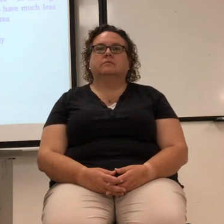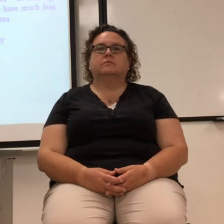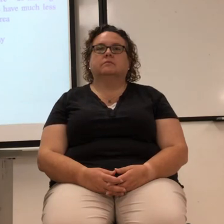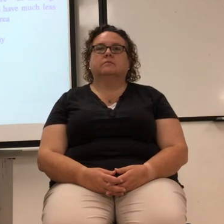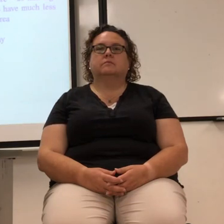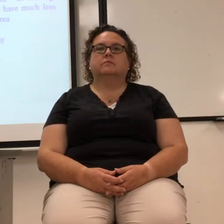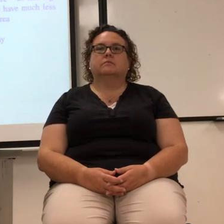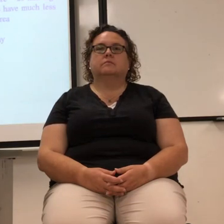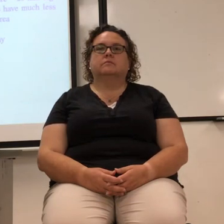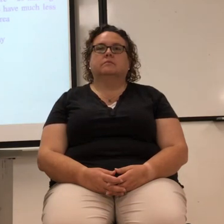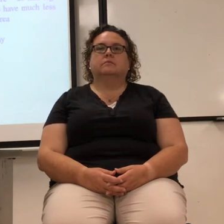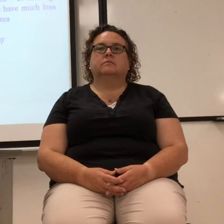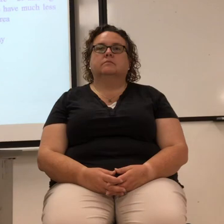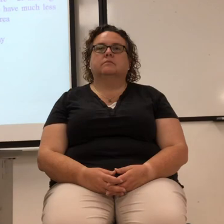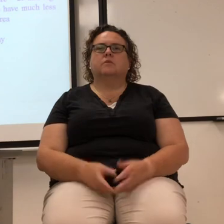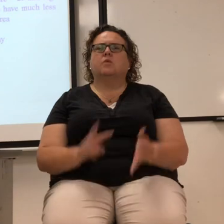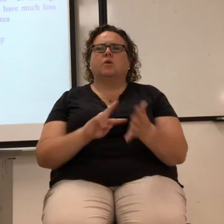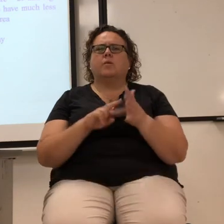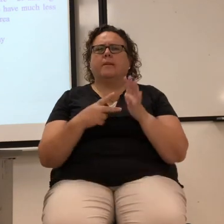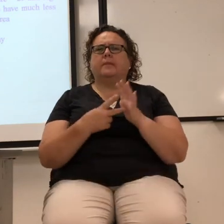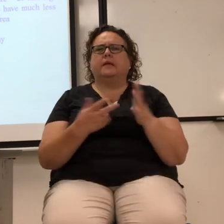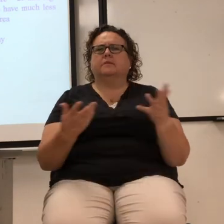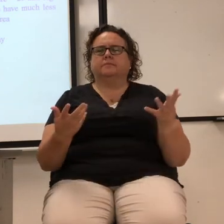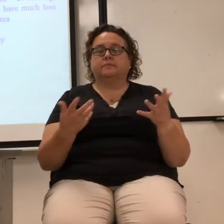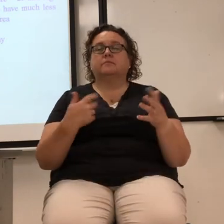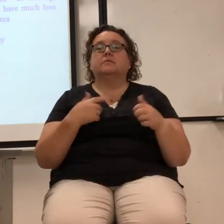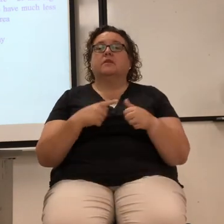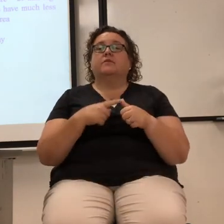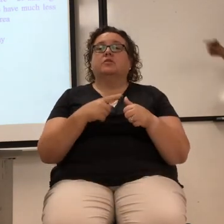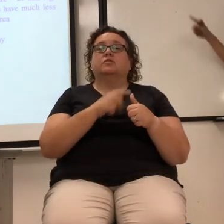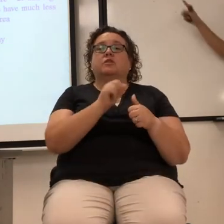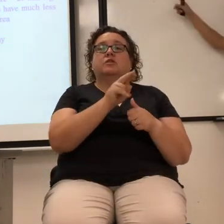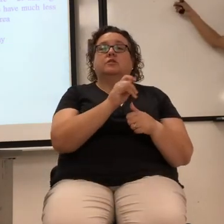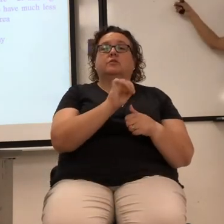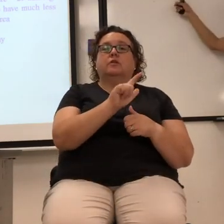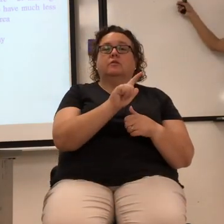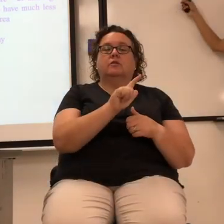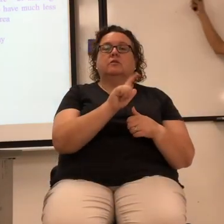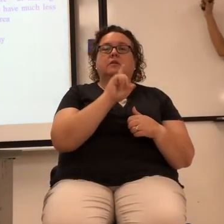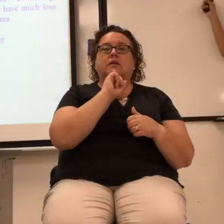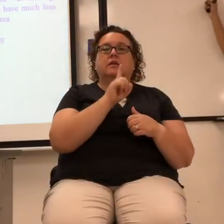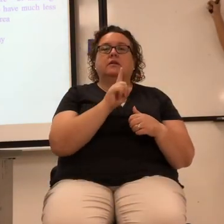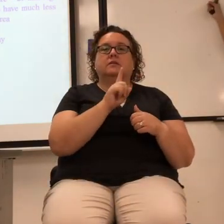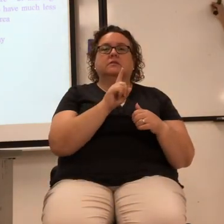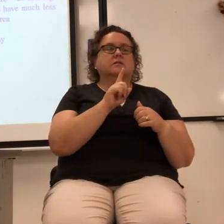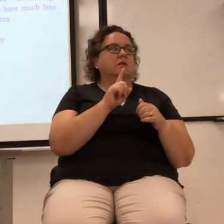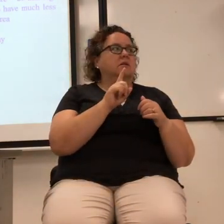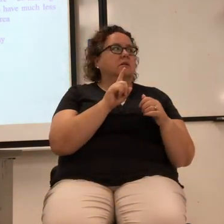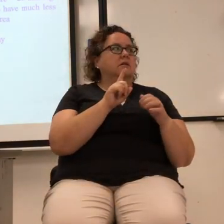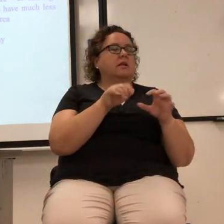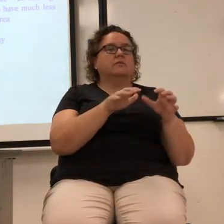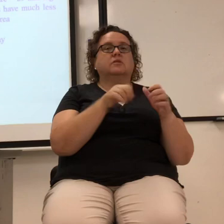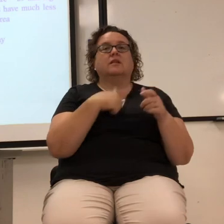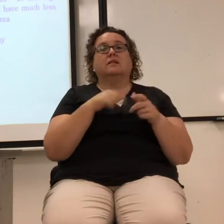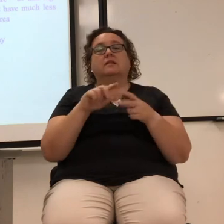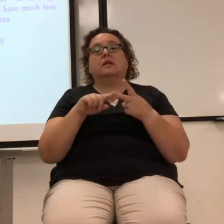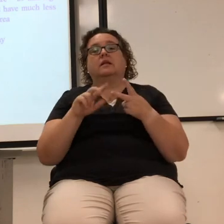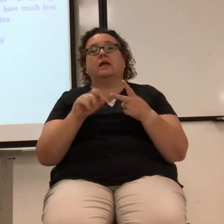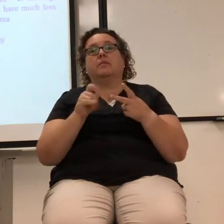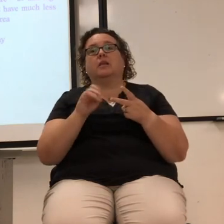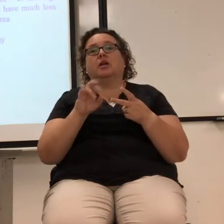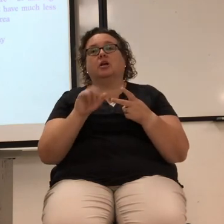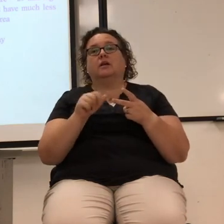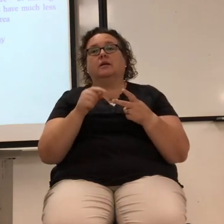arrangement. What do I mean by that? The first arterial is the afferent one. The capillary bed is the glomerulus, and the